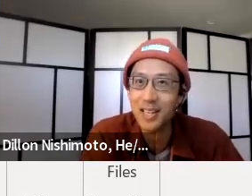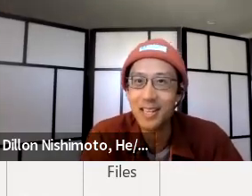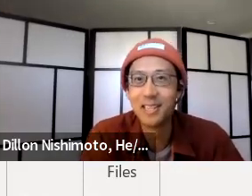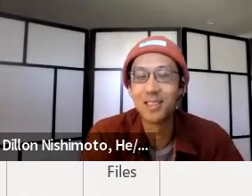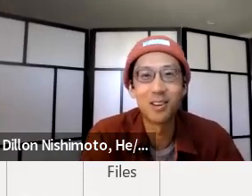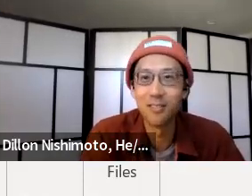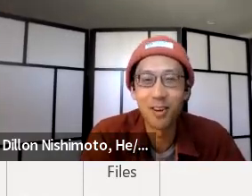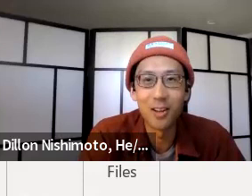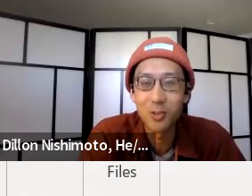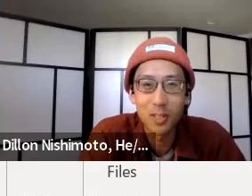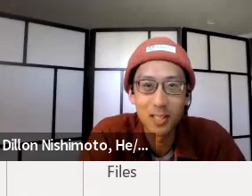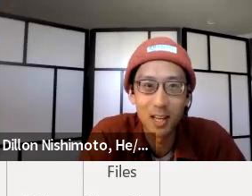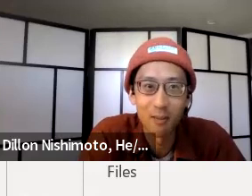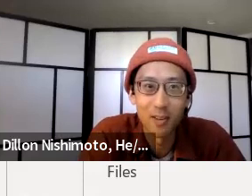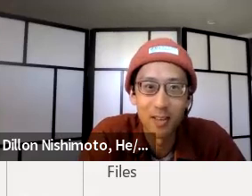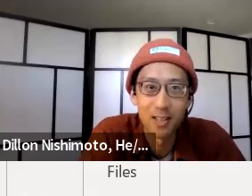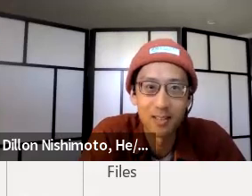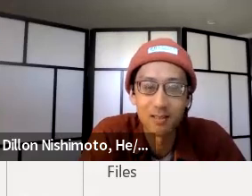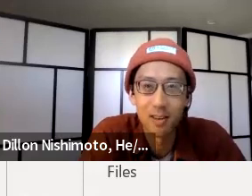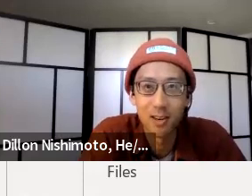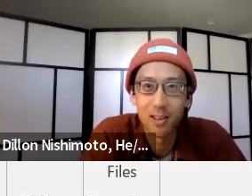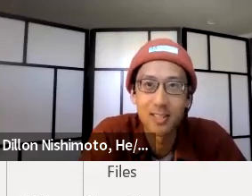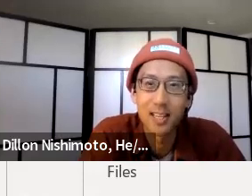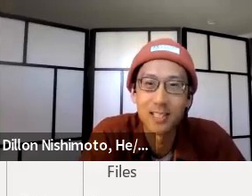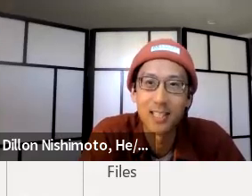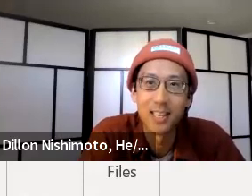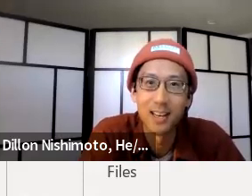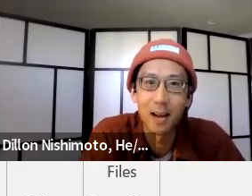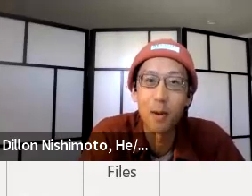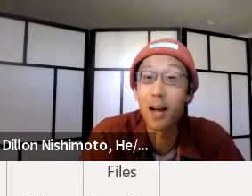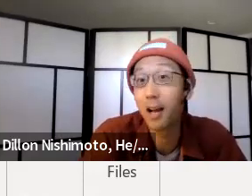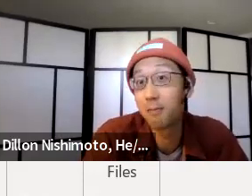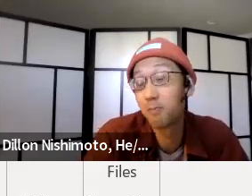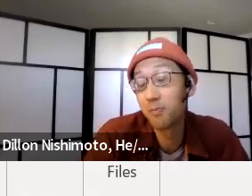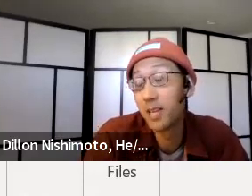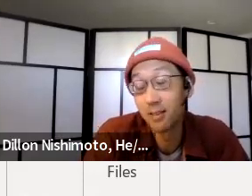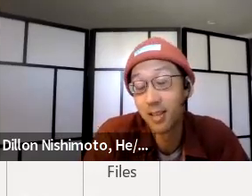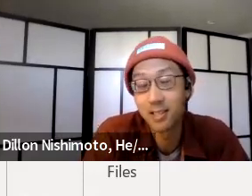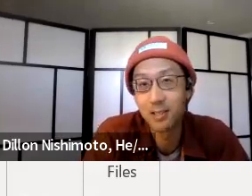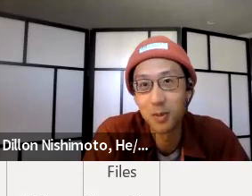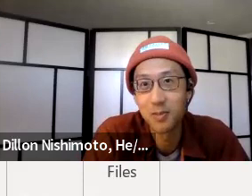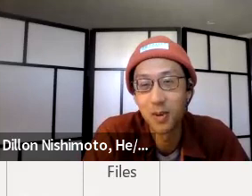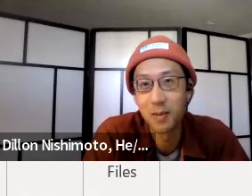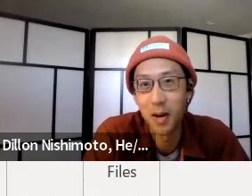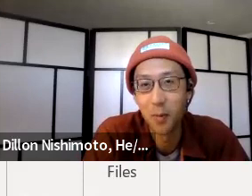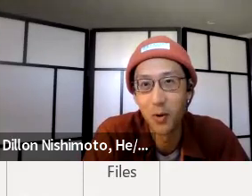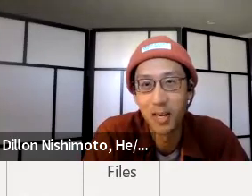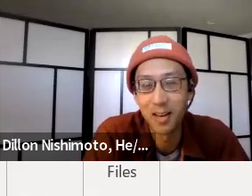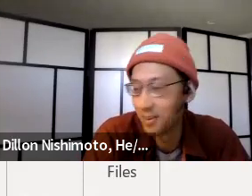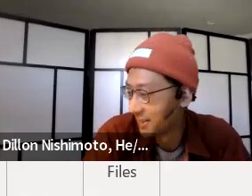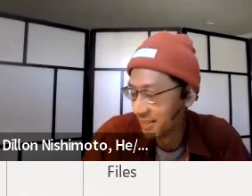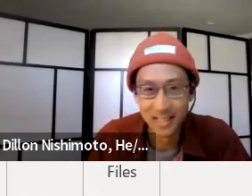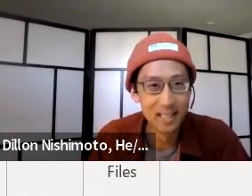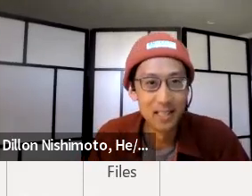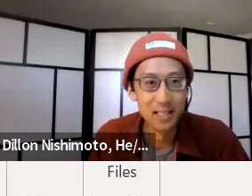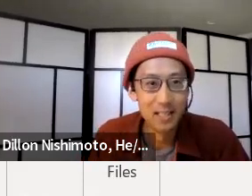to solve all sorts of stuff and colonization? And yeah, that's just why I'm wondering